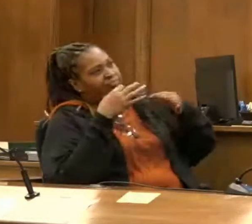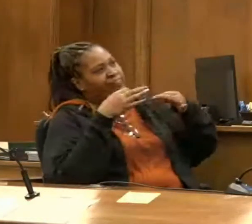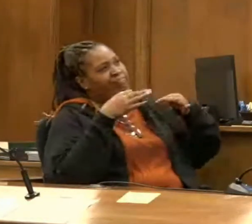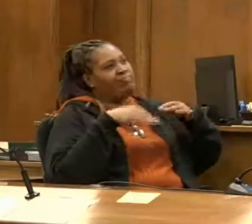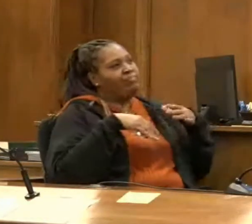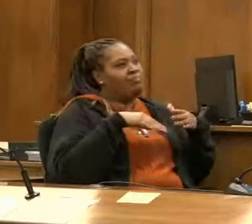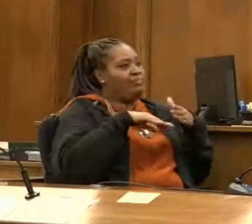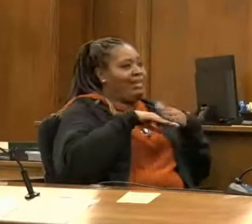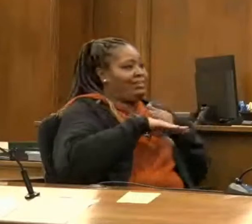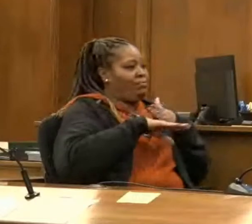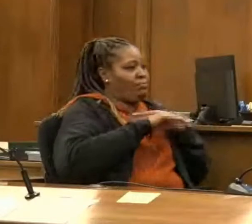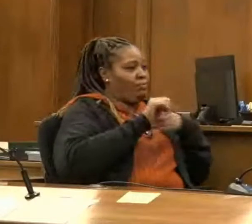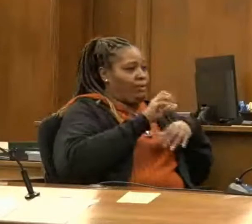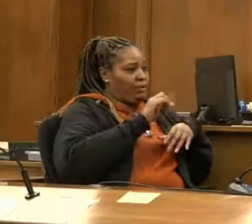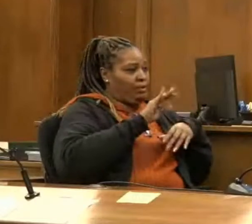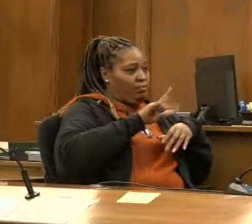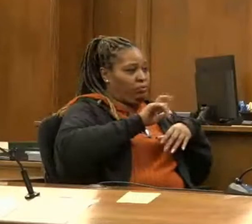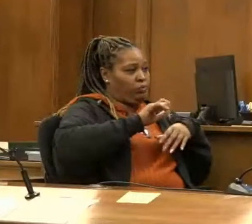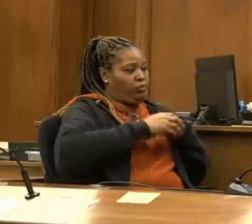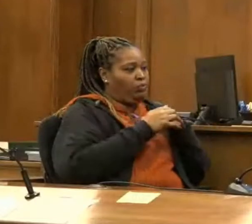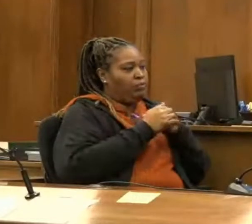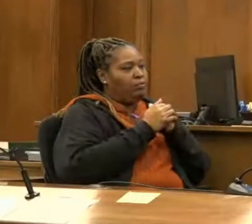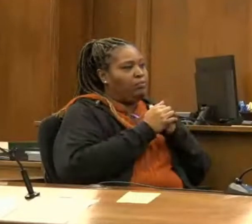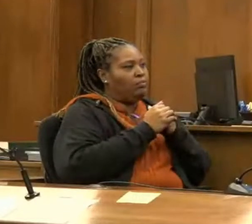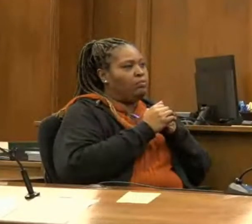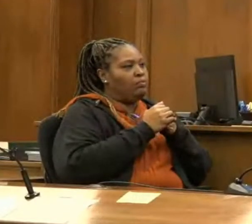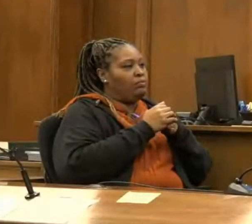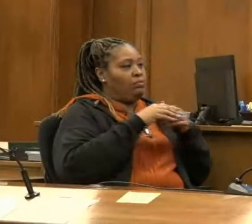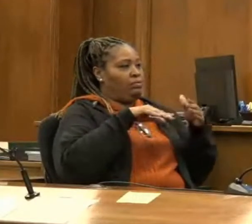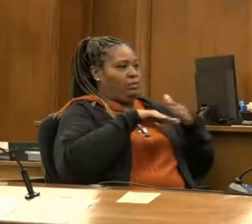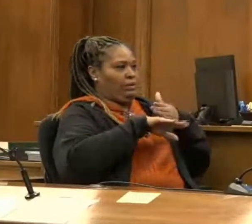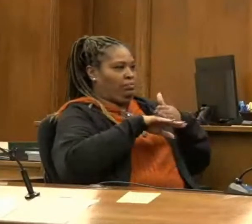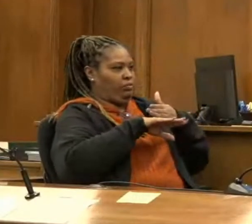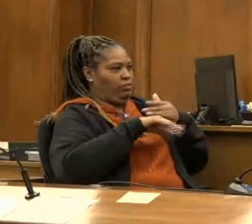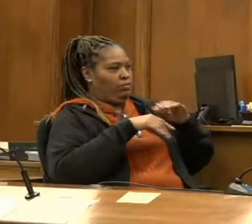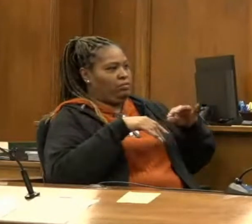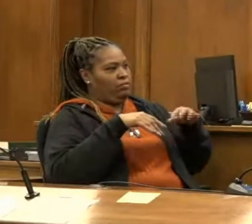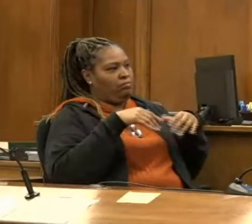I'm sorry, it's been 2 years, but I'm trying to remember.